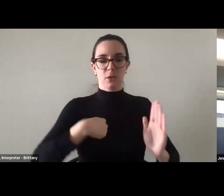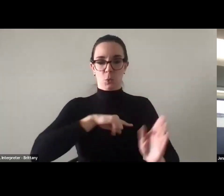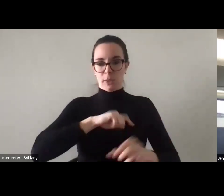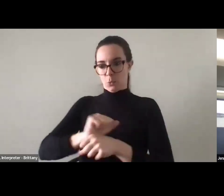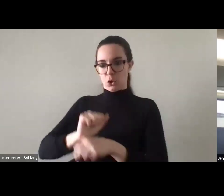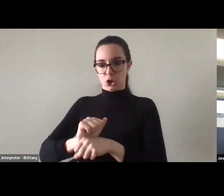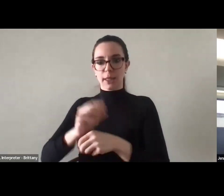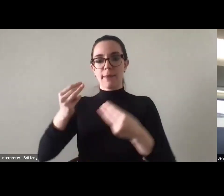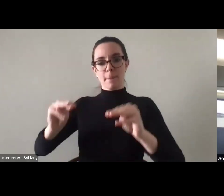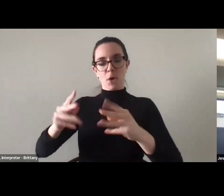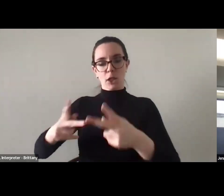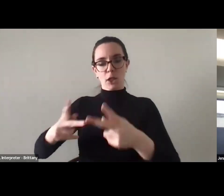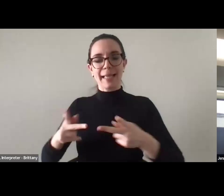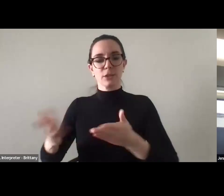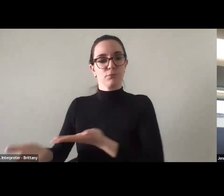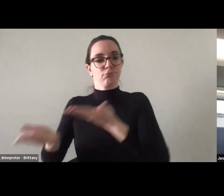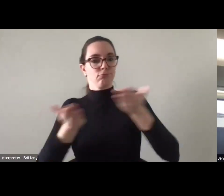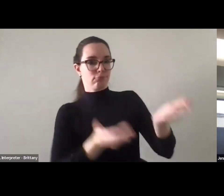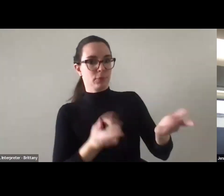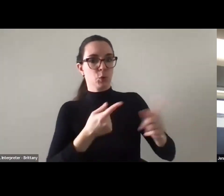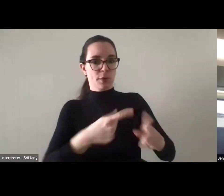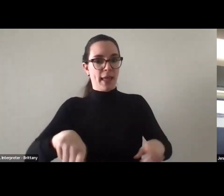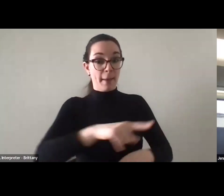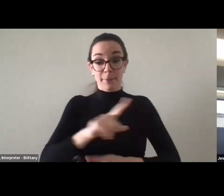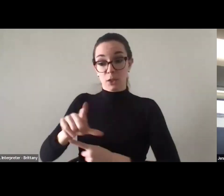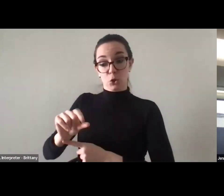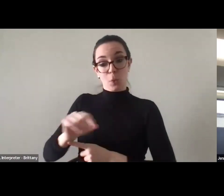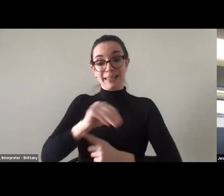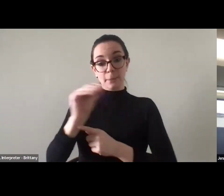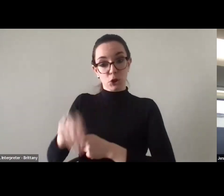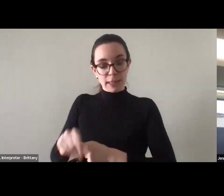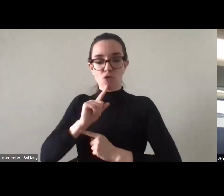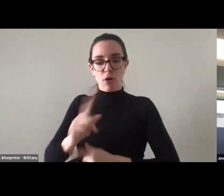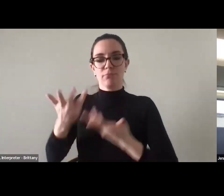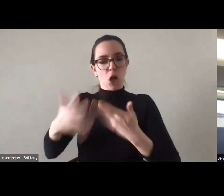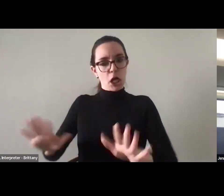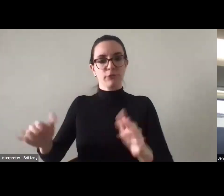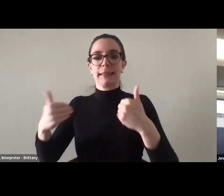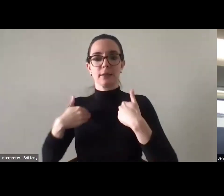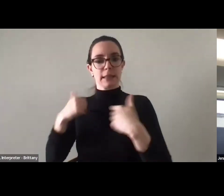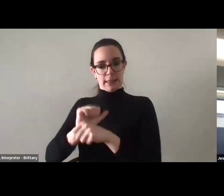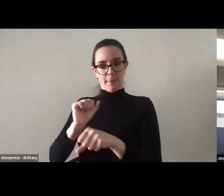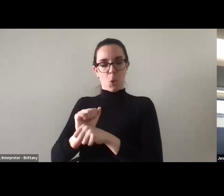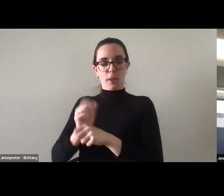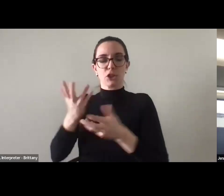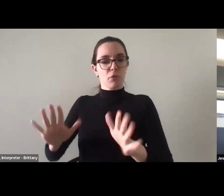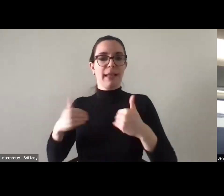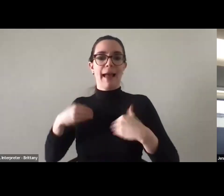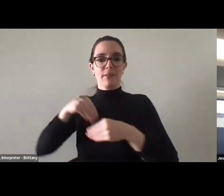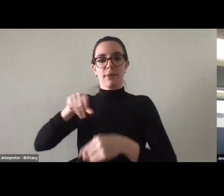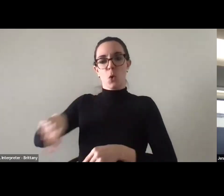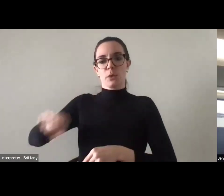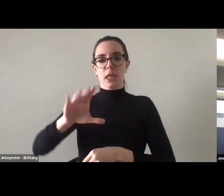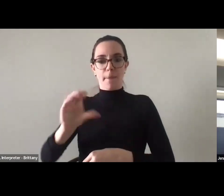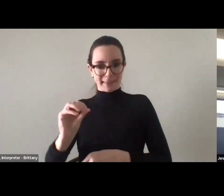to bring to the table. And 20% are existing employees within those companies that the company is